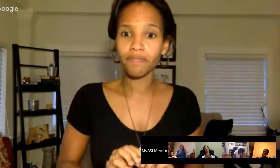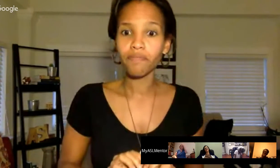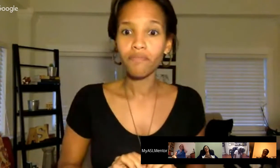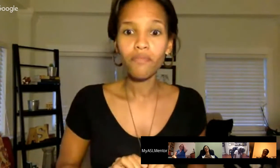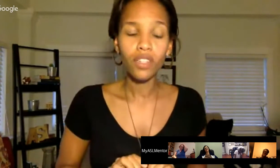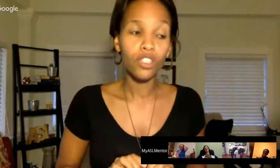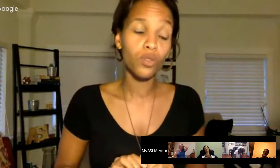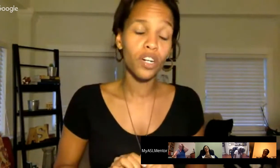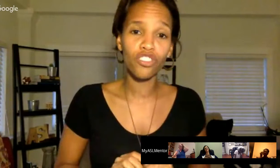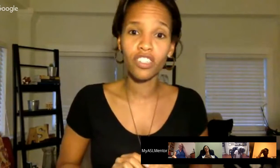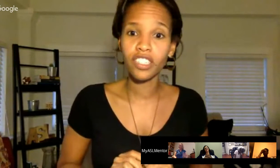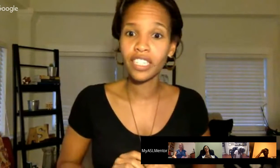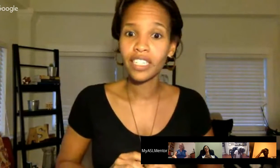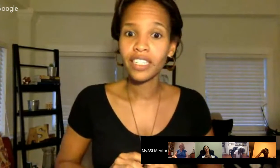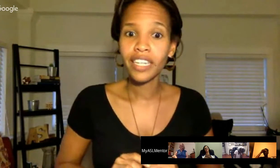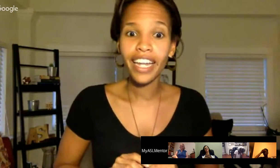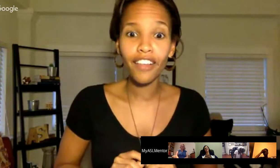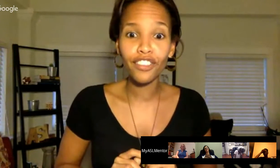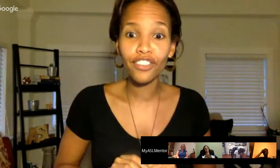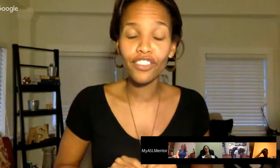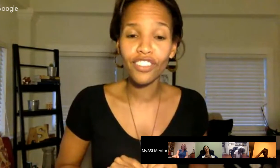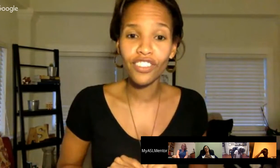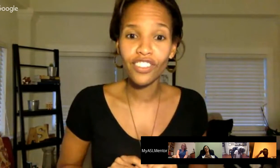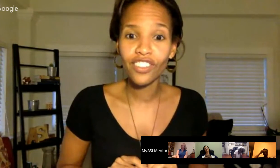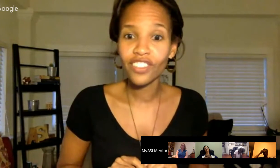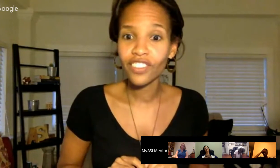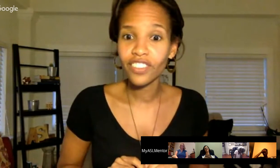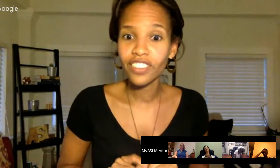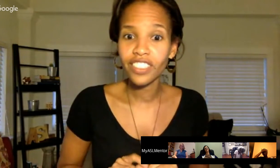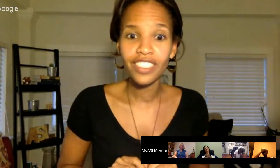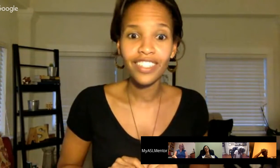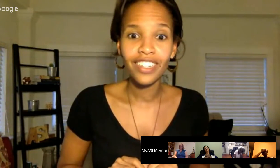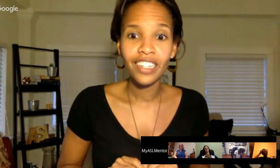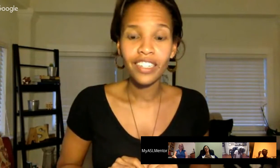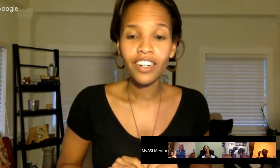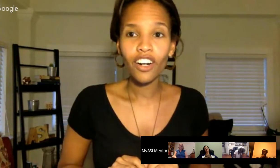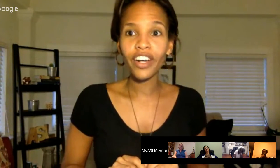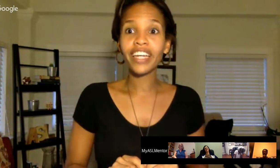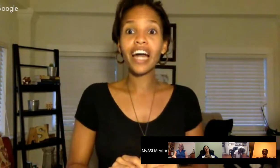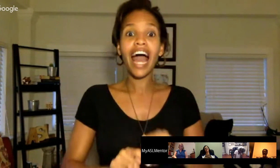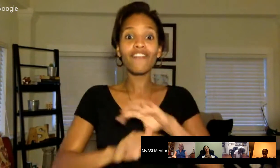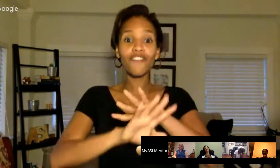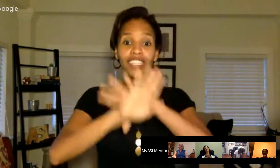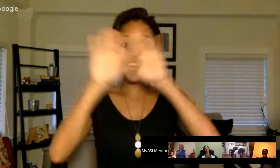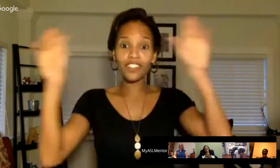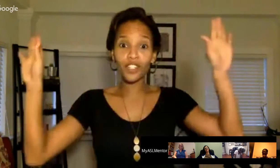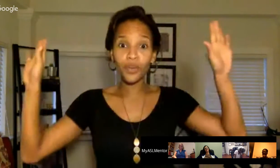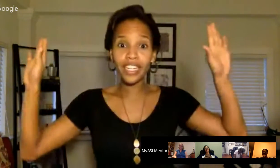think. Good question. Any others? All right.